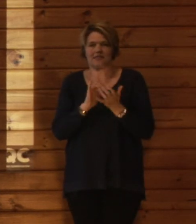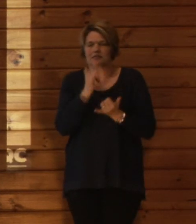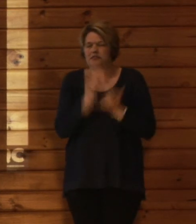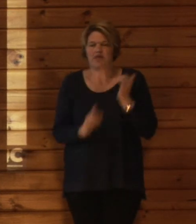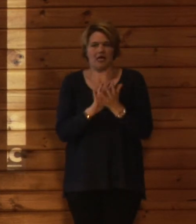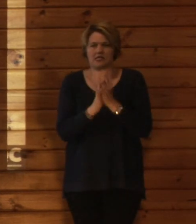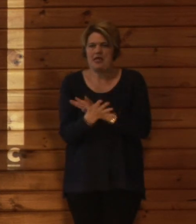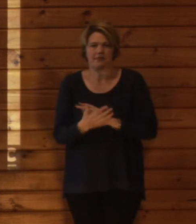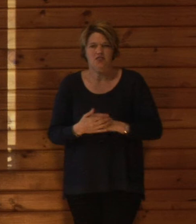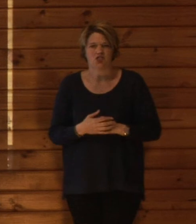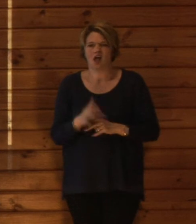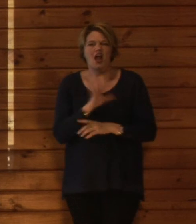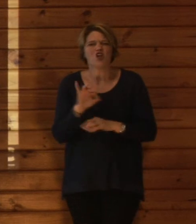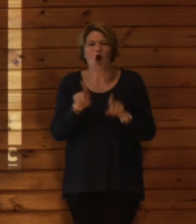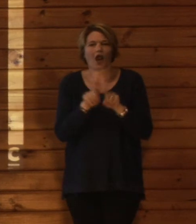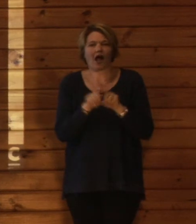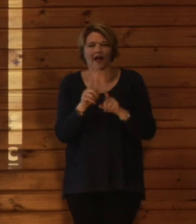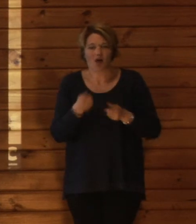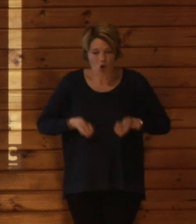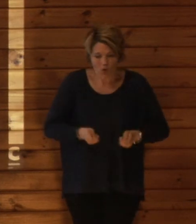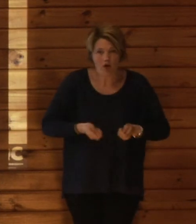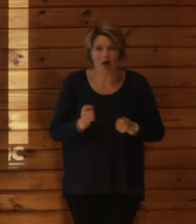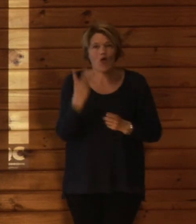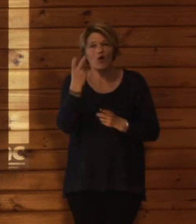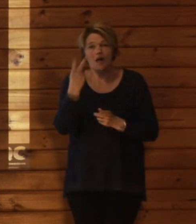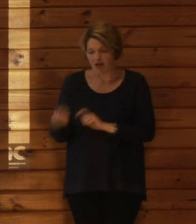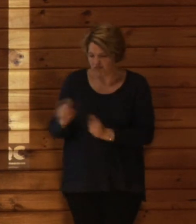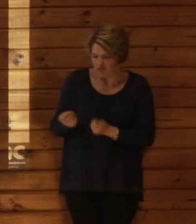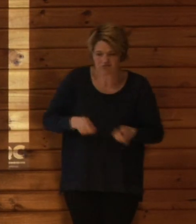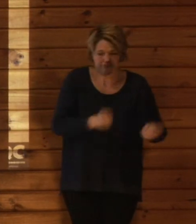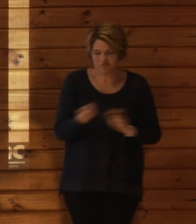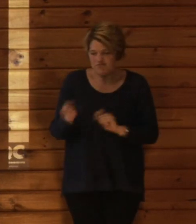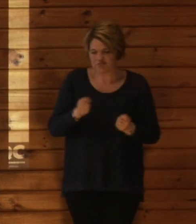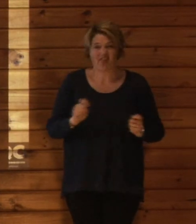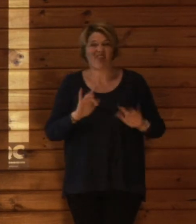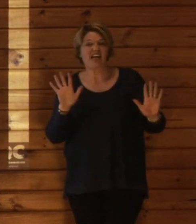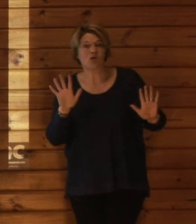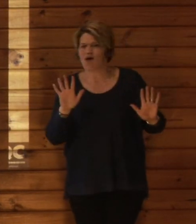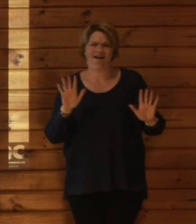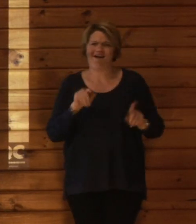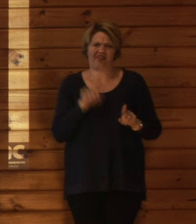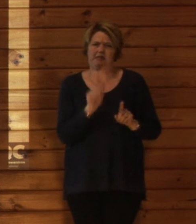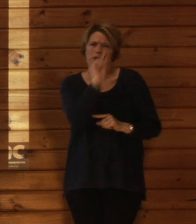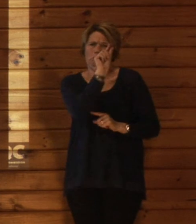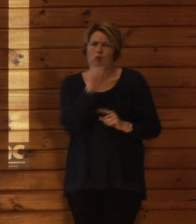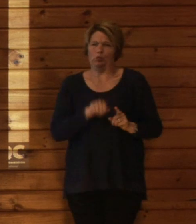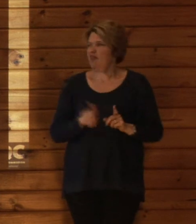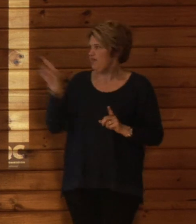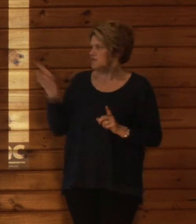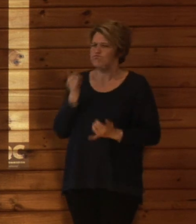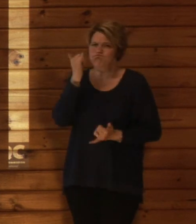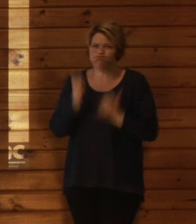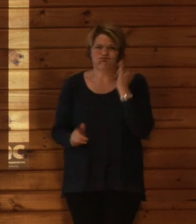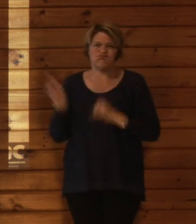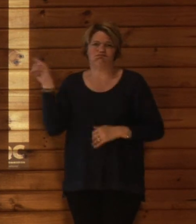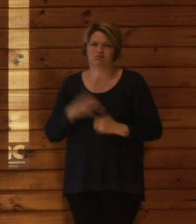sand on the ground. Most properties in east of Hagley Park had that level of minor liquefaction damage.